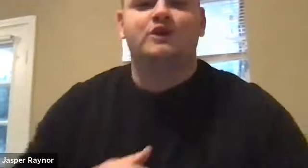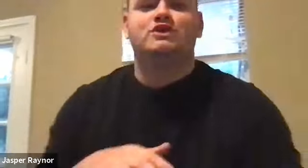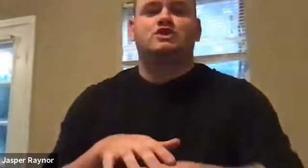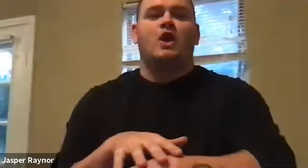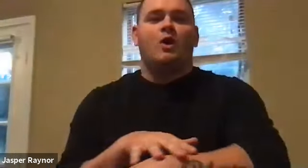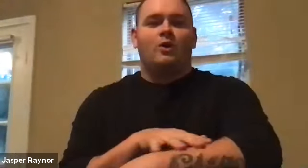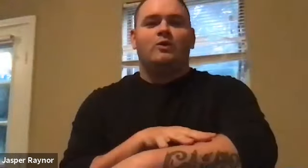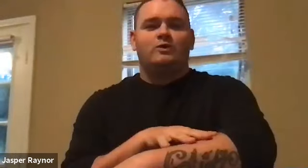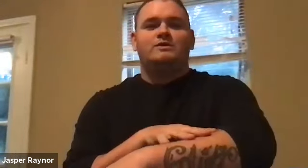Slow.